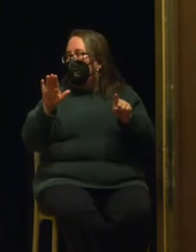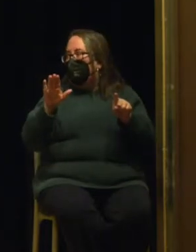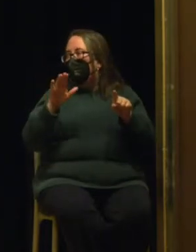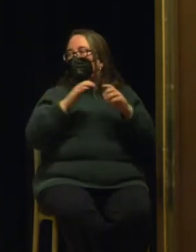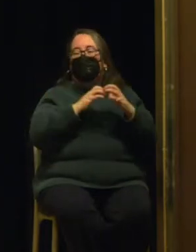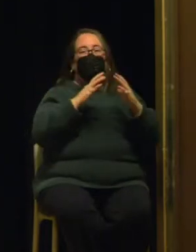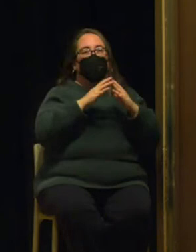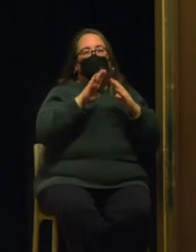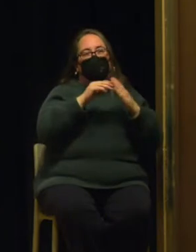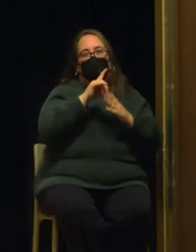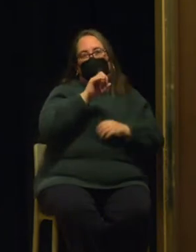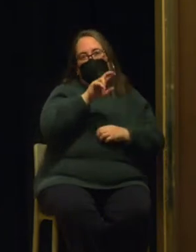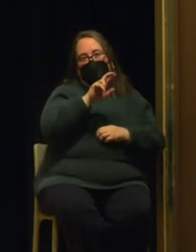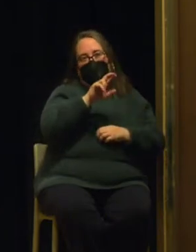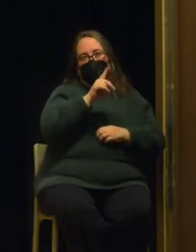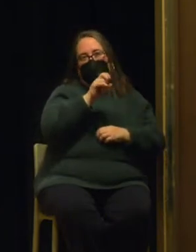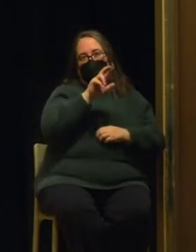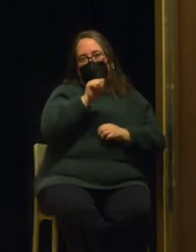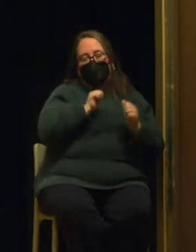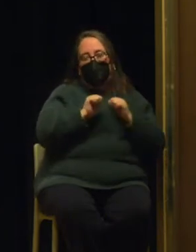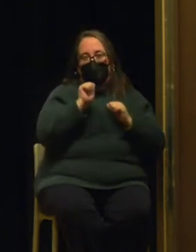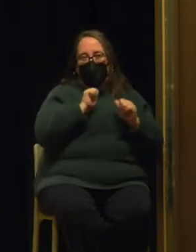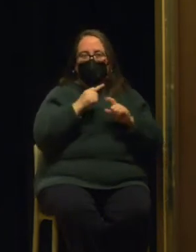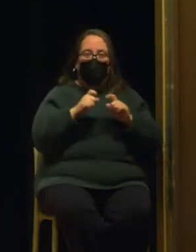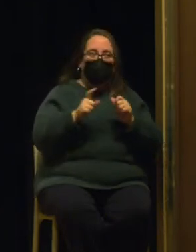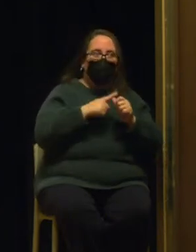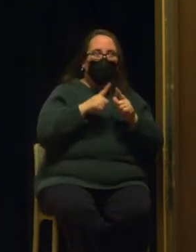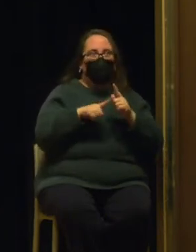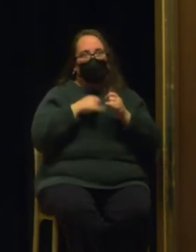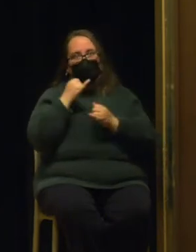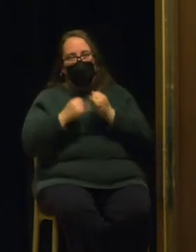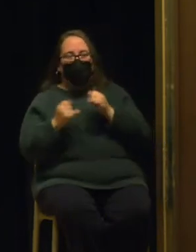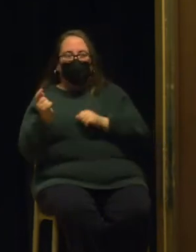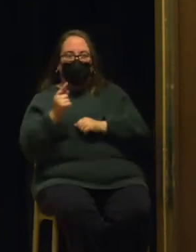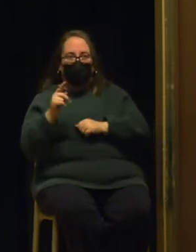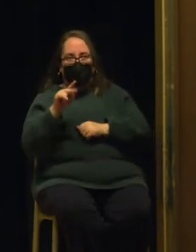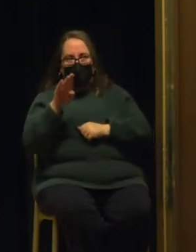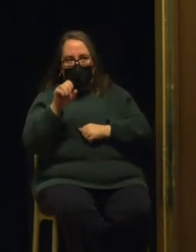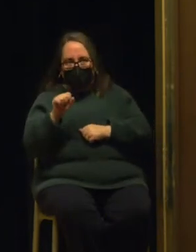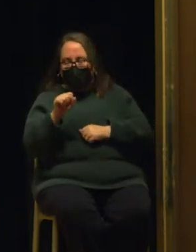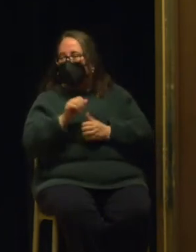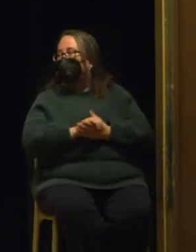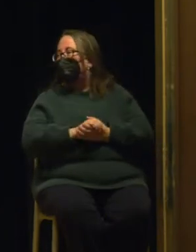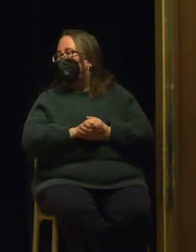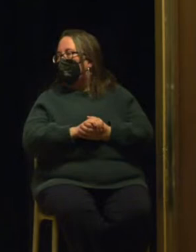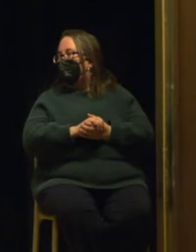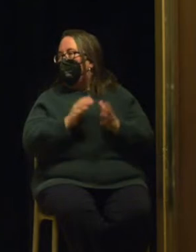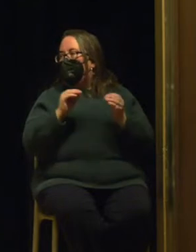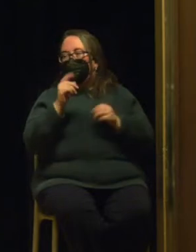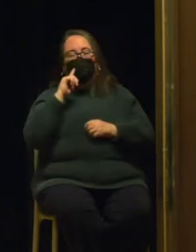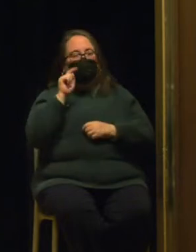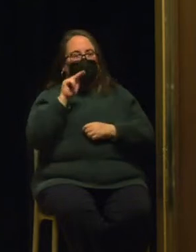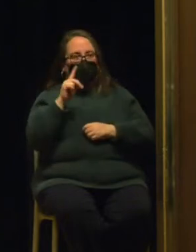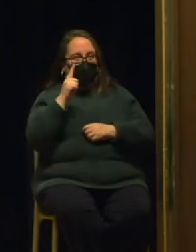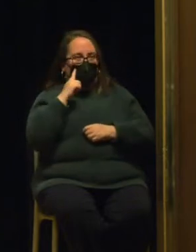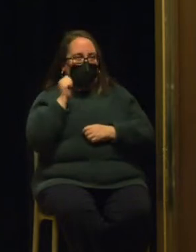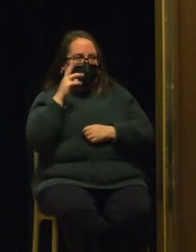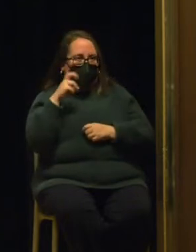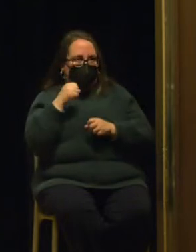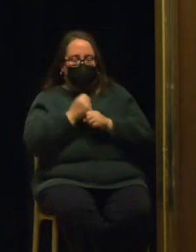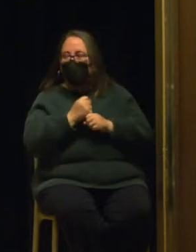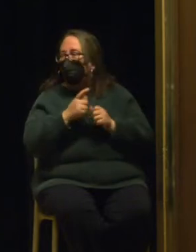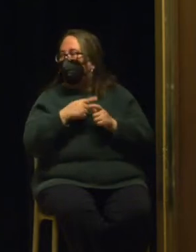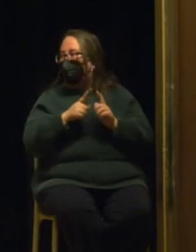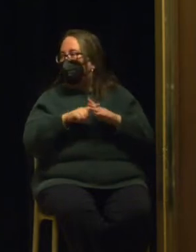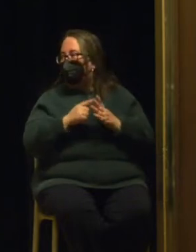Perry's shows back at TBS from the first to the last. Yes, thank you, thank you. Yeah. I was the head of marketing for TV1 for 6 years. Wow. And then I